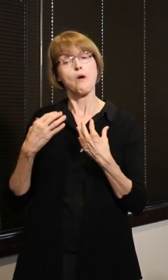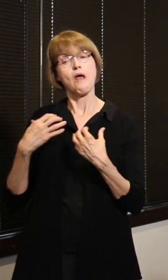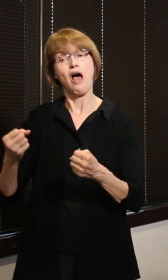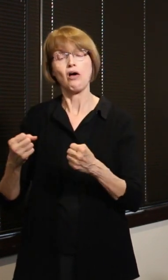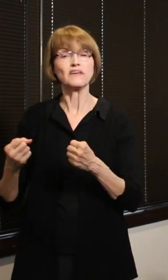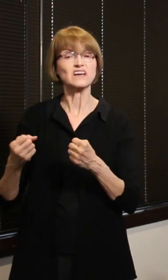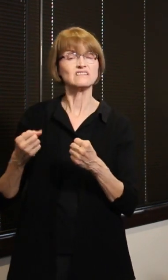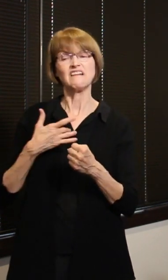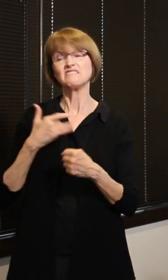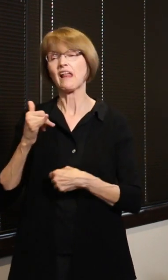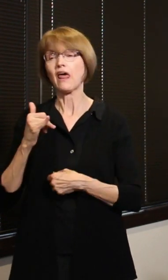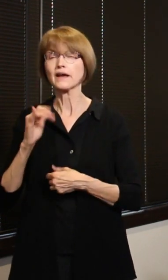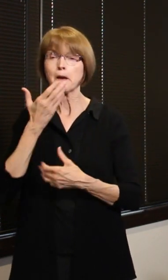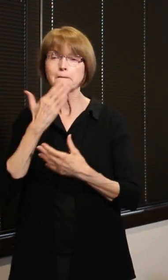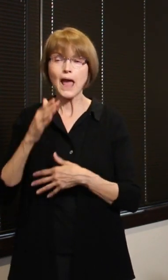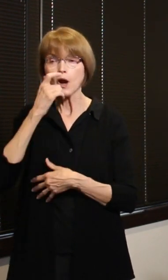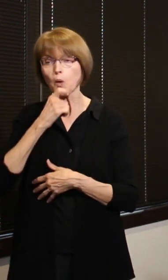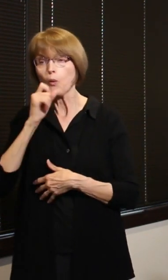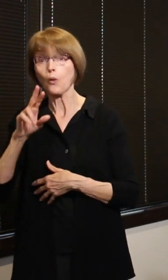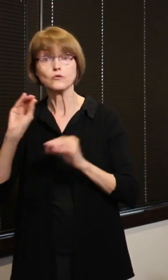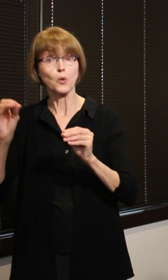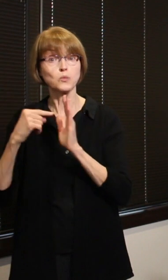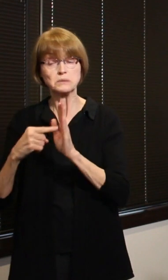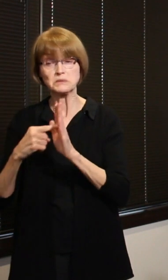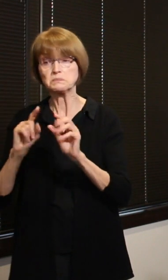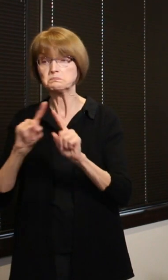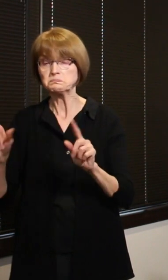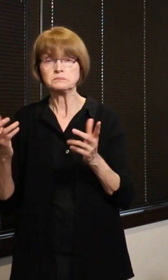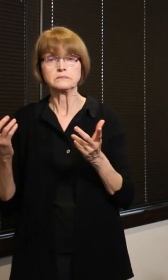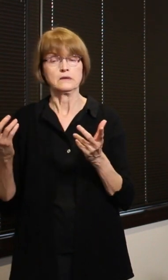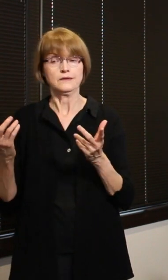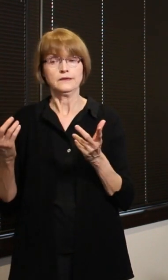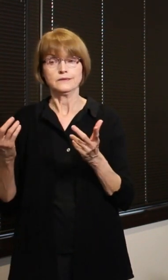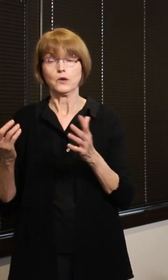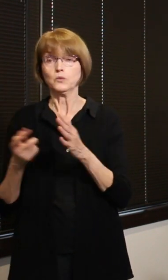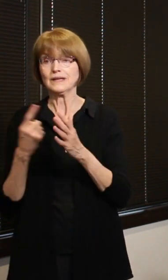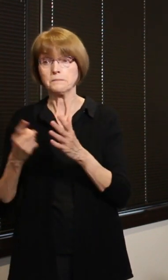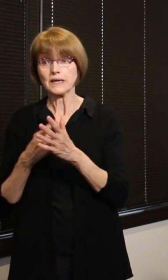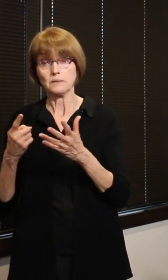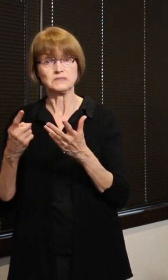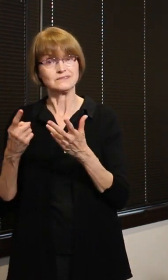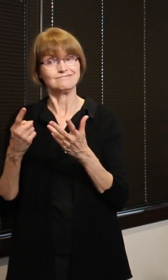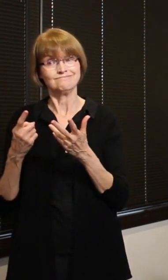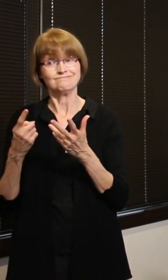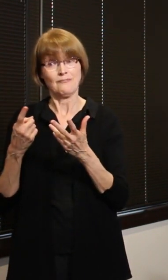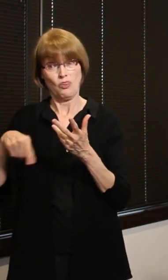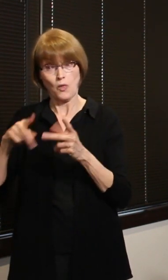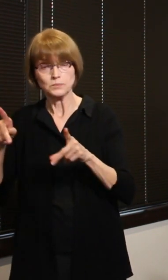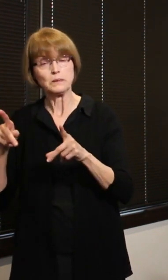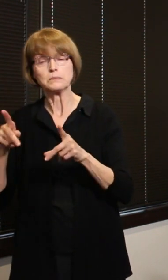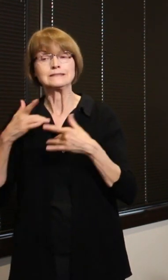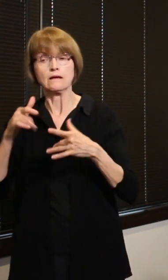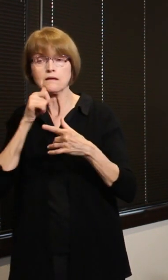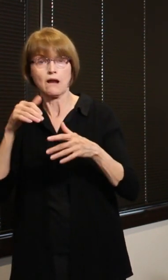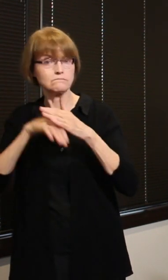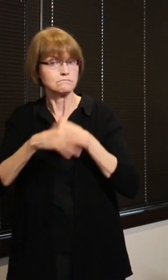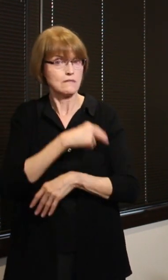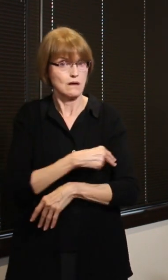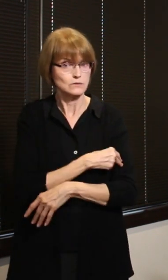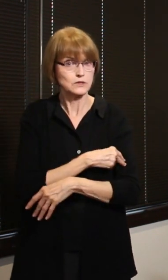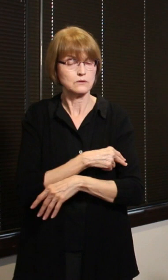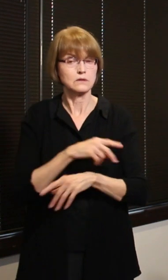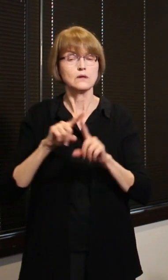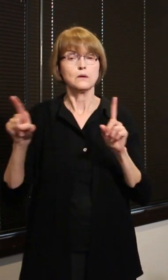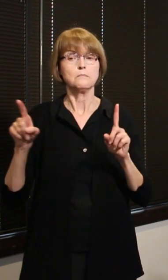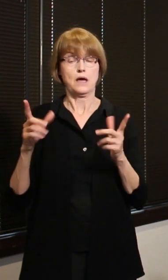bad cold or sometimes they're even asymptomatic. So sometimes those don't translate into our hospitalization numbers. But definitely